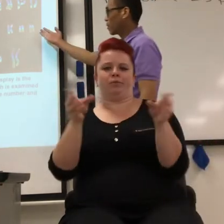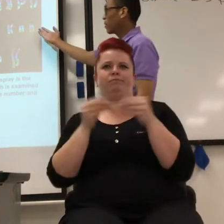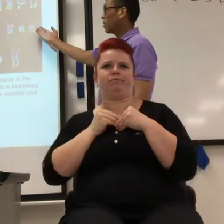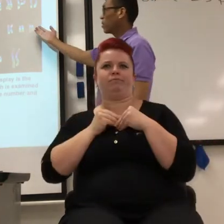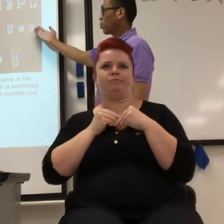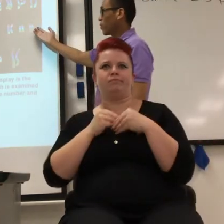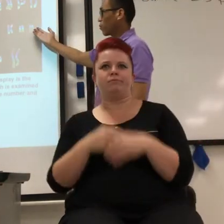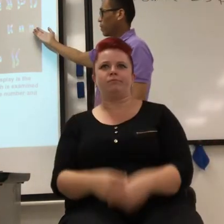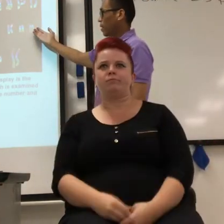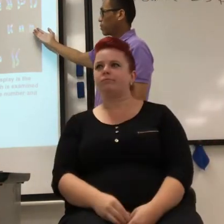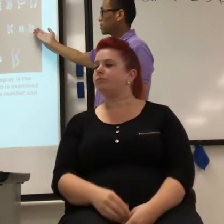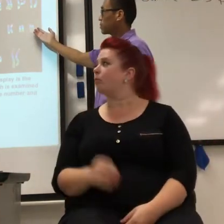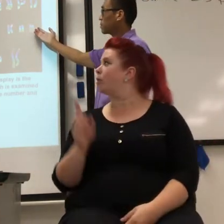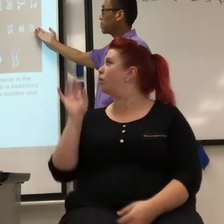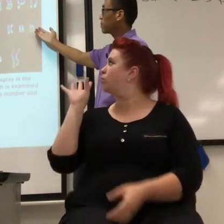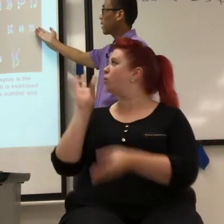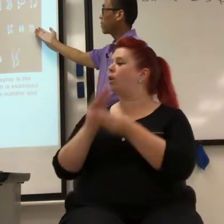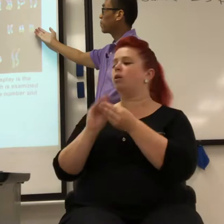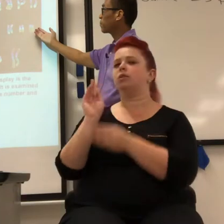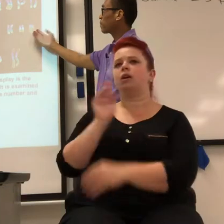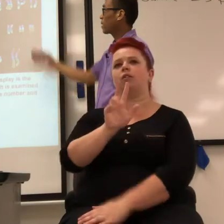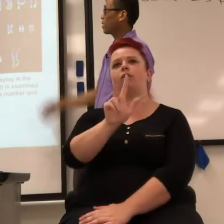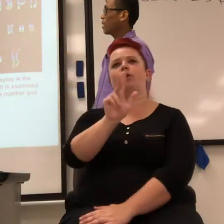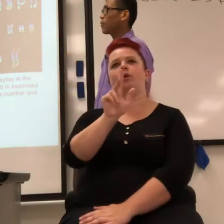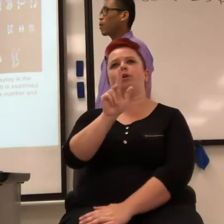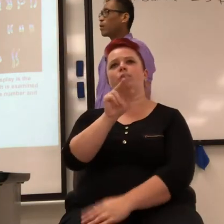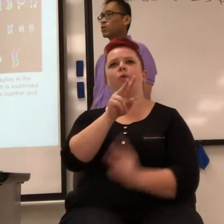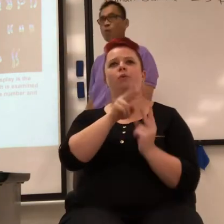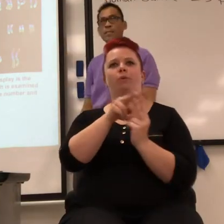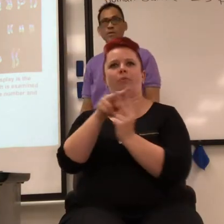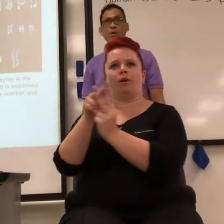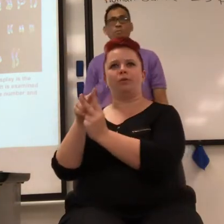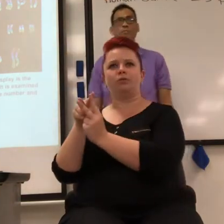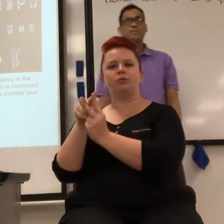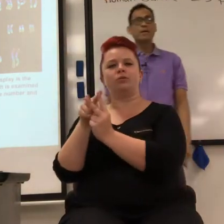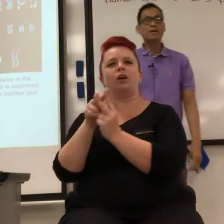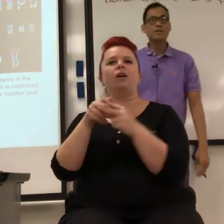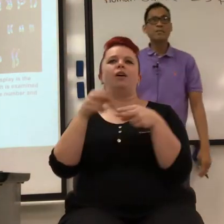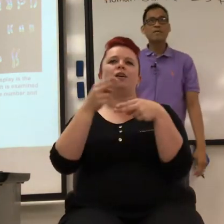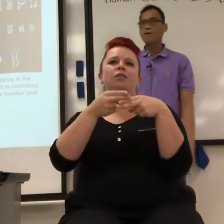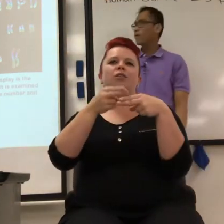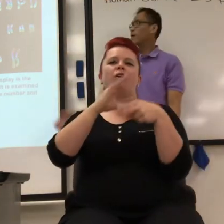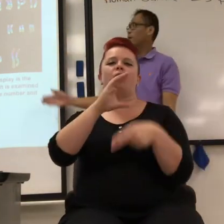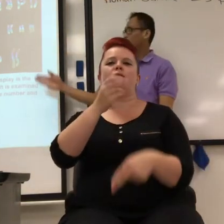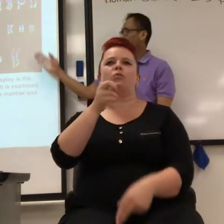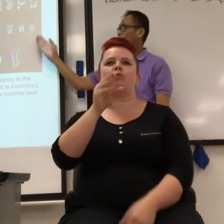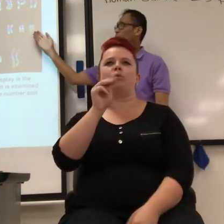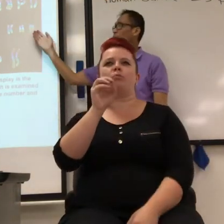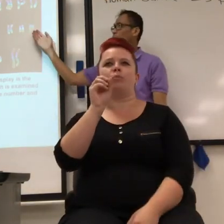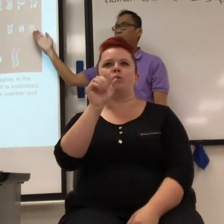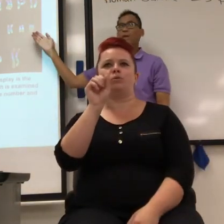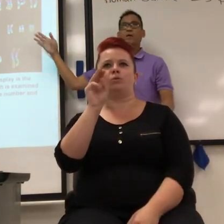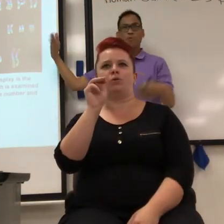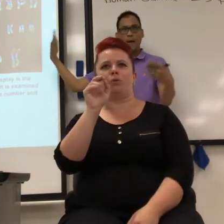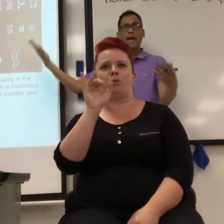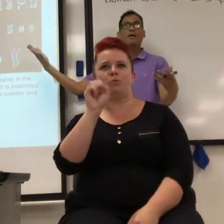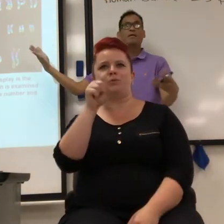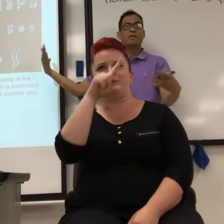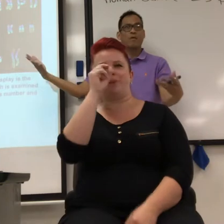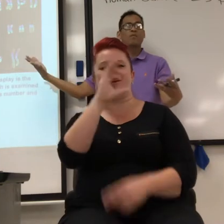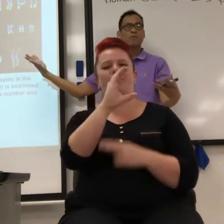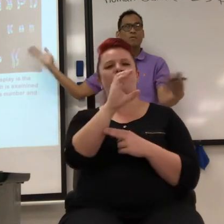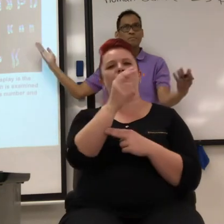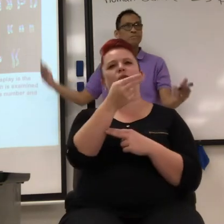Right here, 23 pairs, okay? Now they're called chromosomes because aren't they very colorful, like